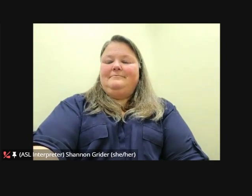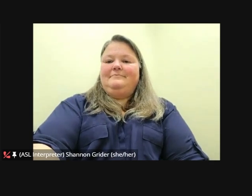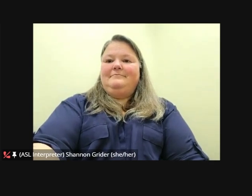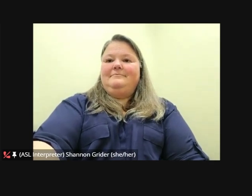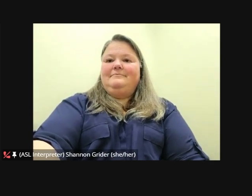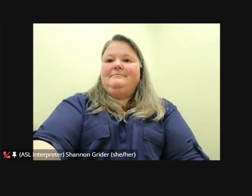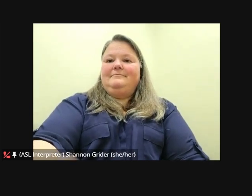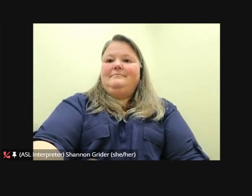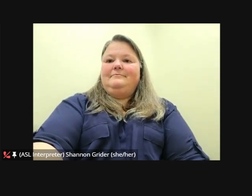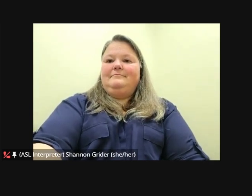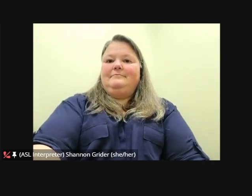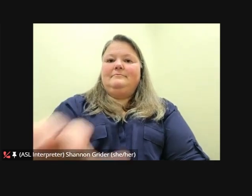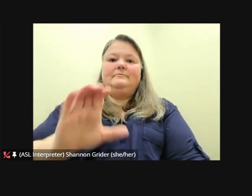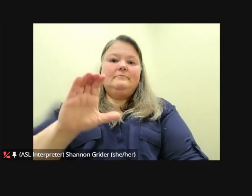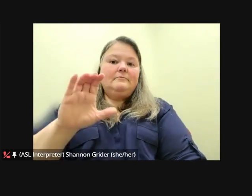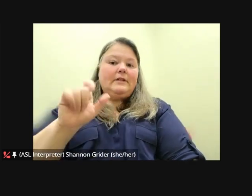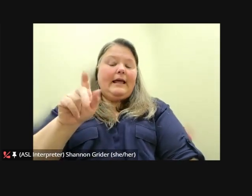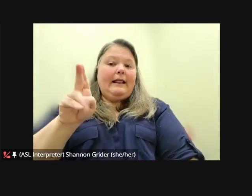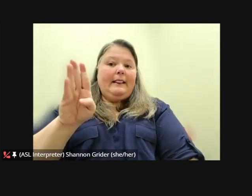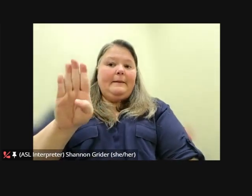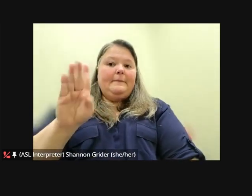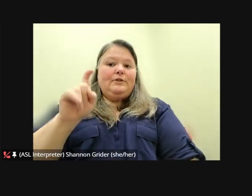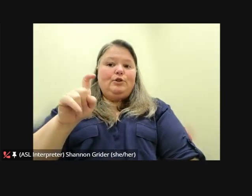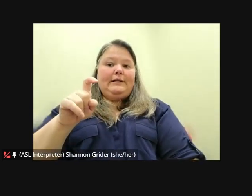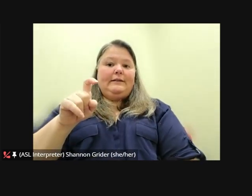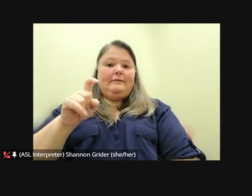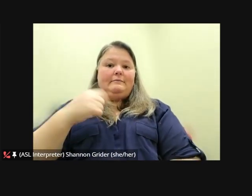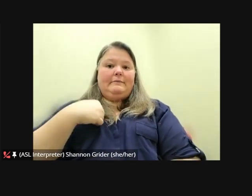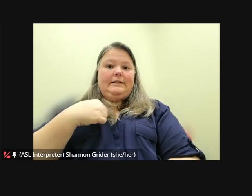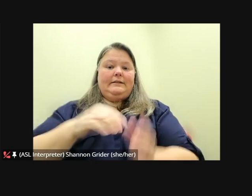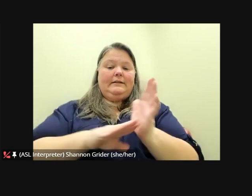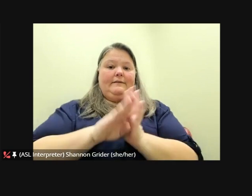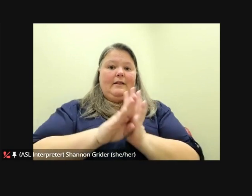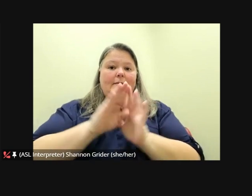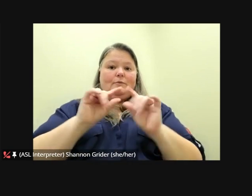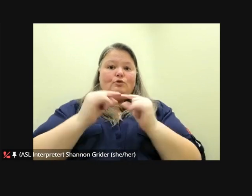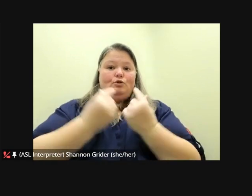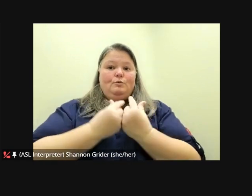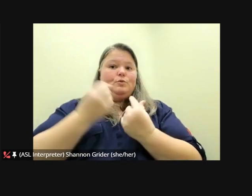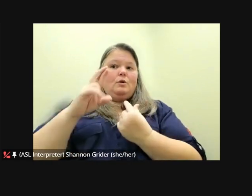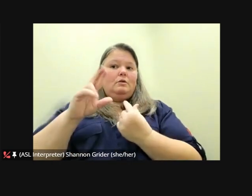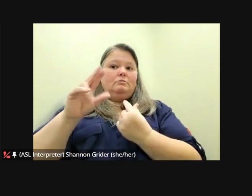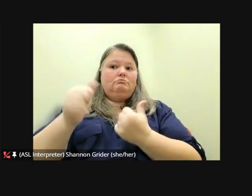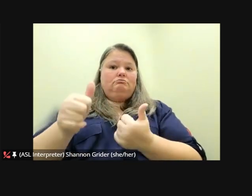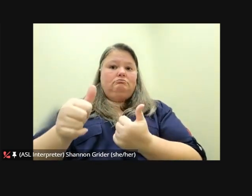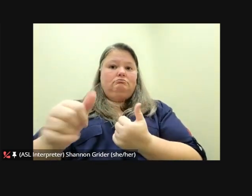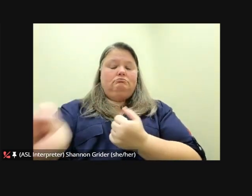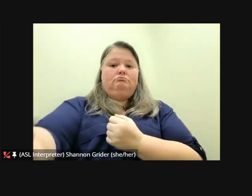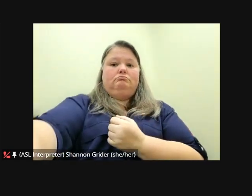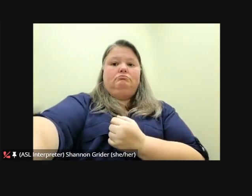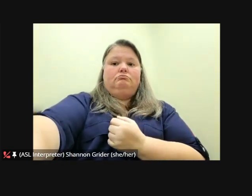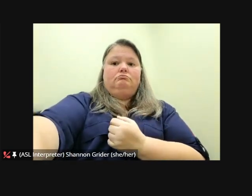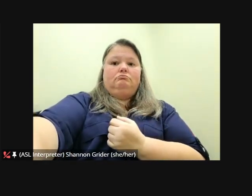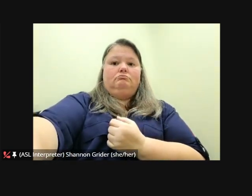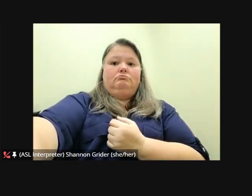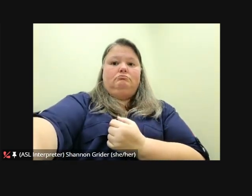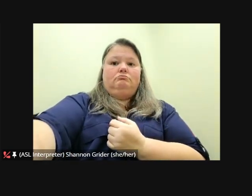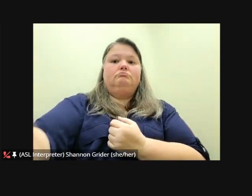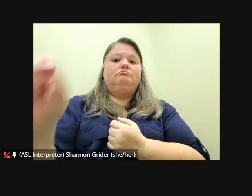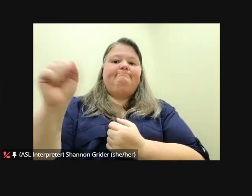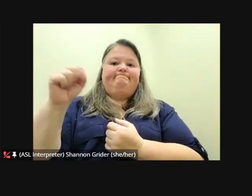Caleb, do you need some groups created? Three breakout groups? That is correct.